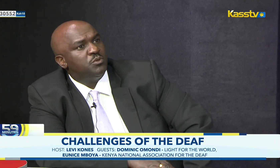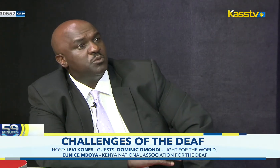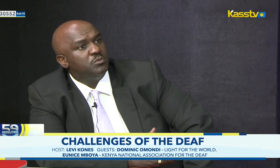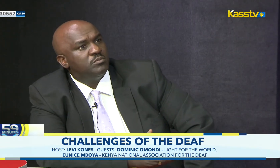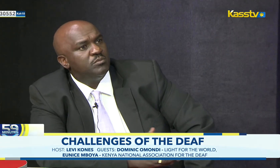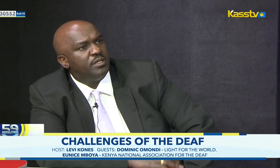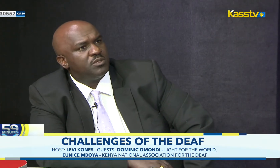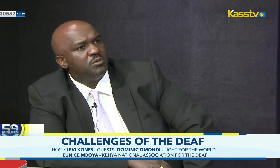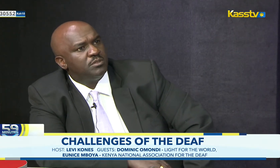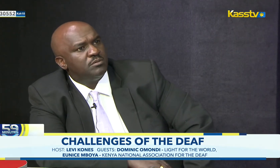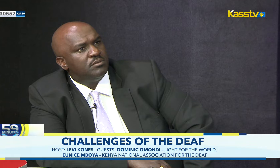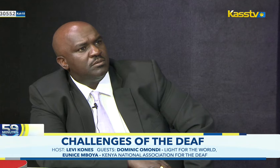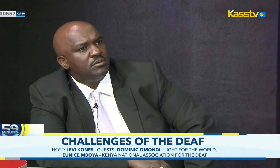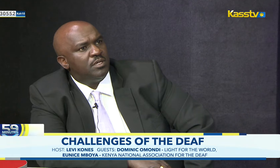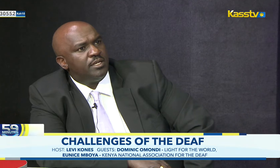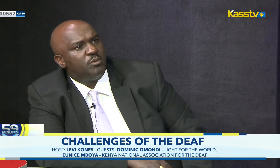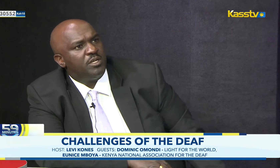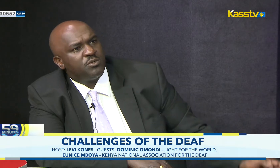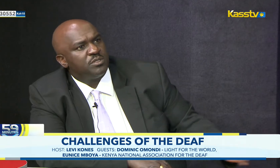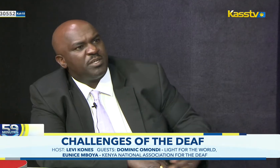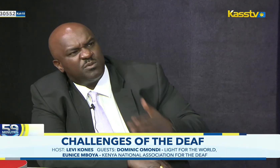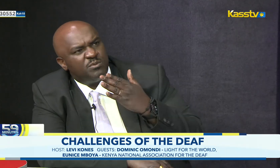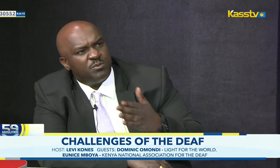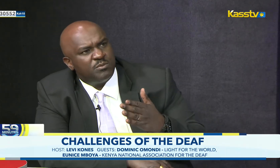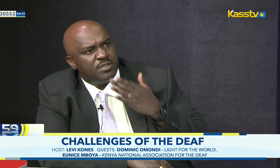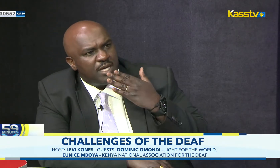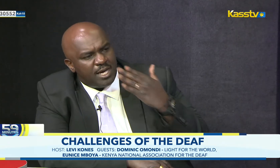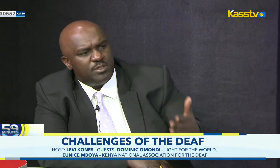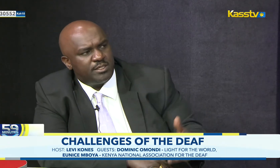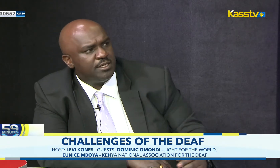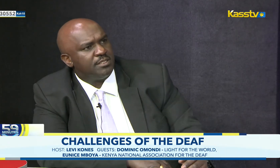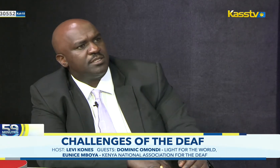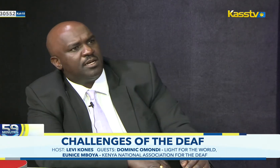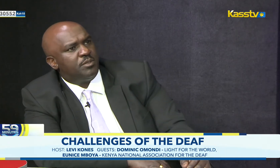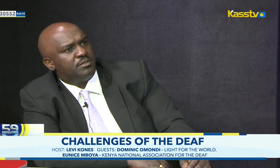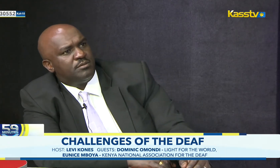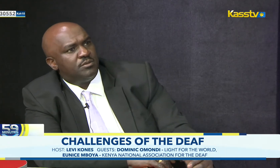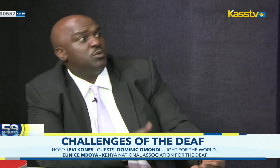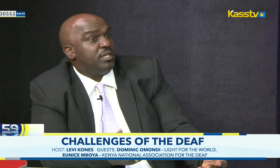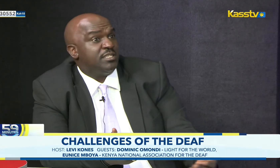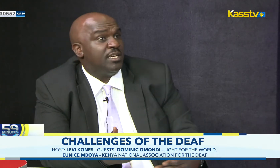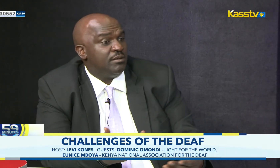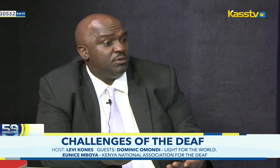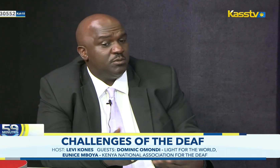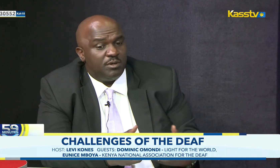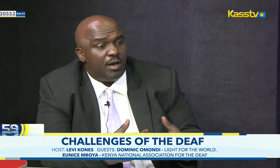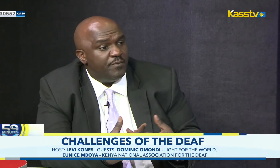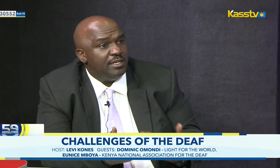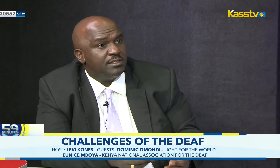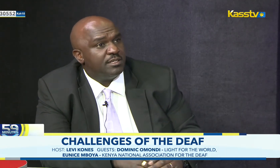you understood? They had a communications person who actually understands this language. So you can say, you know, I'm feeling sick this